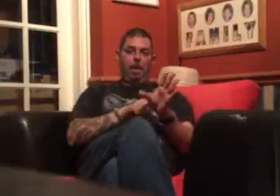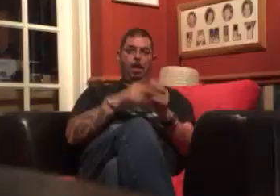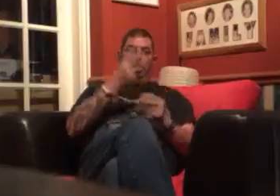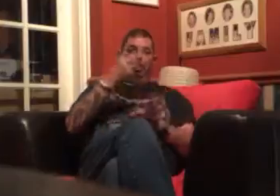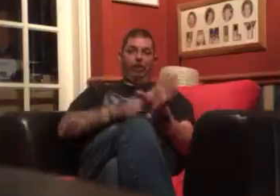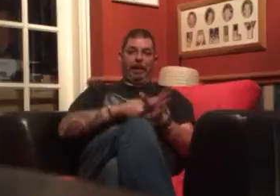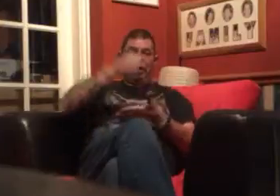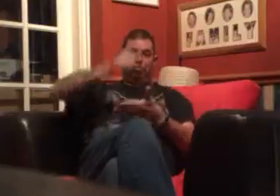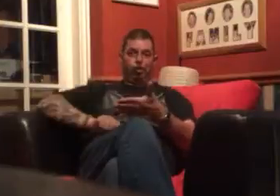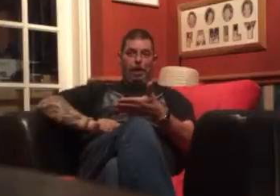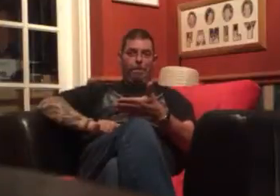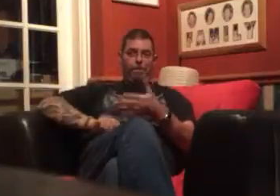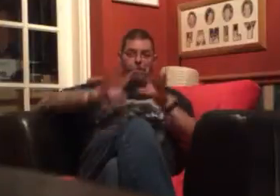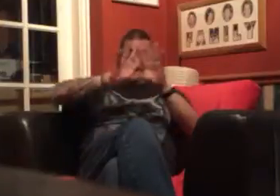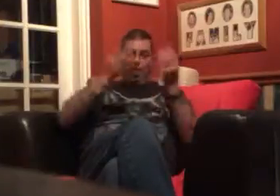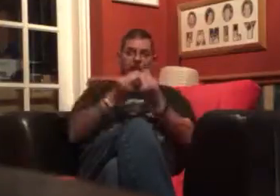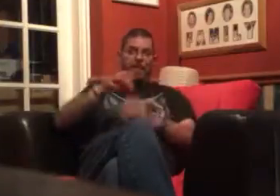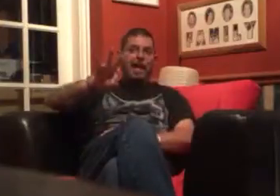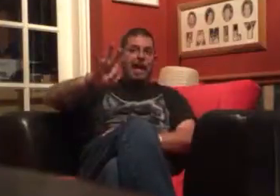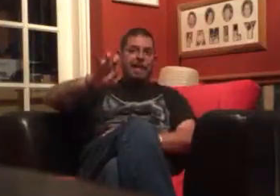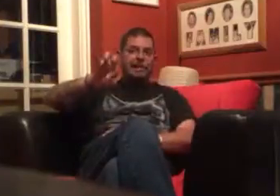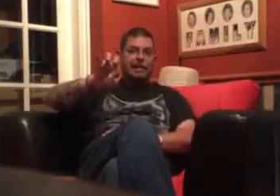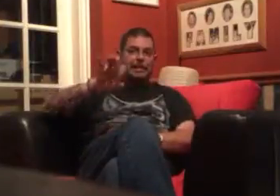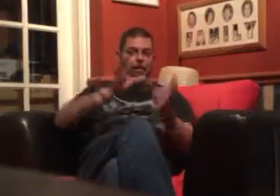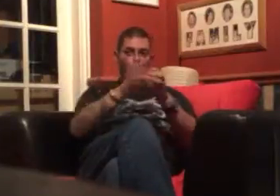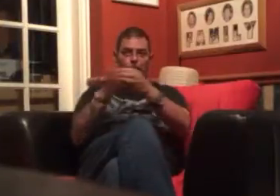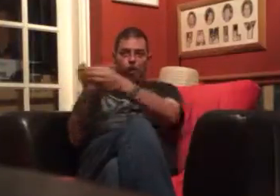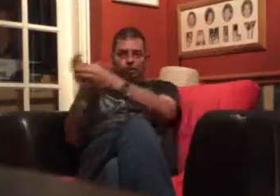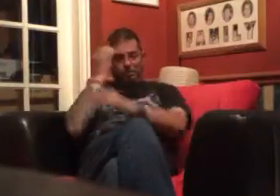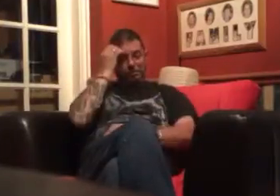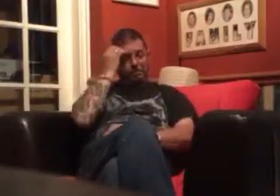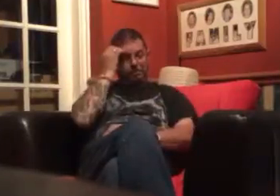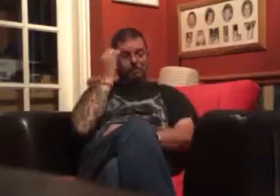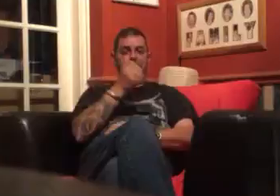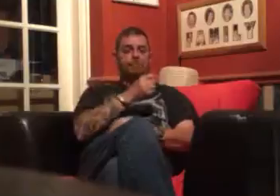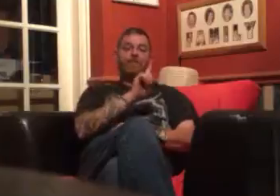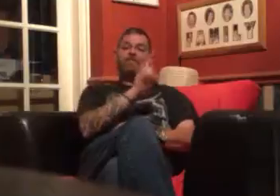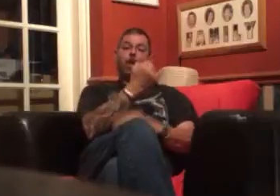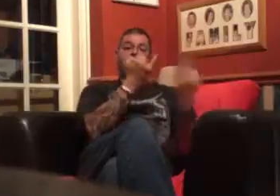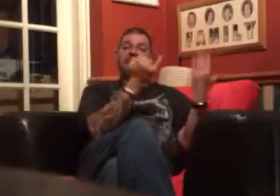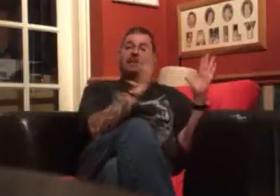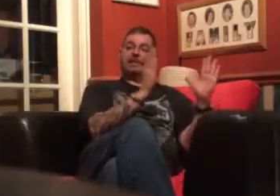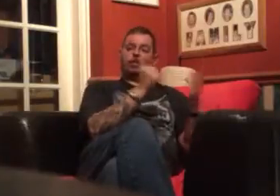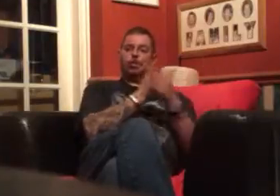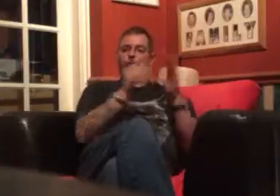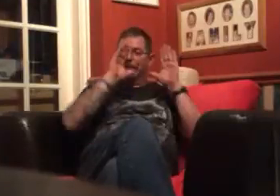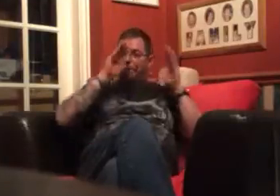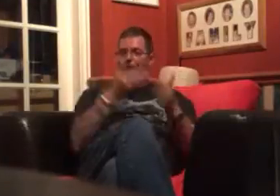year, and we've got a 3-year programme, so altogether there's 18 modules, so 6 per year. So the first 6